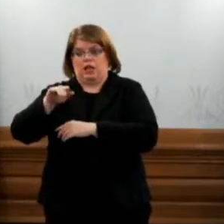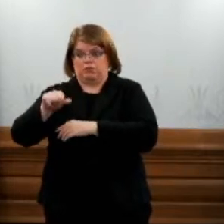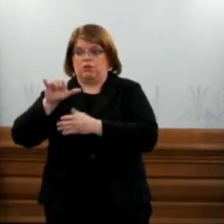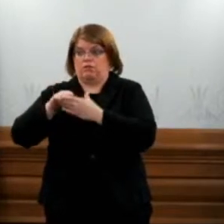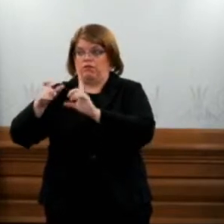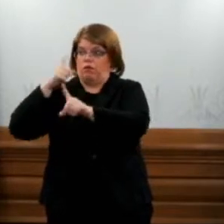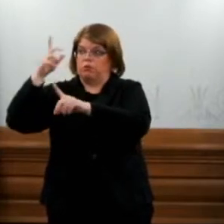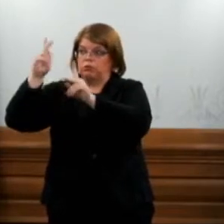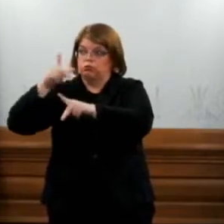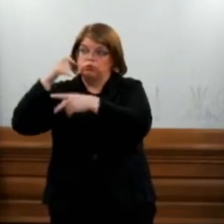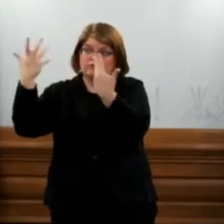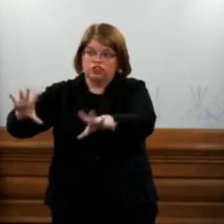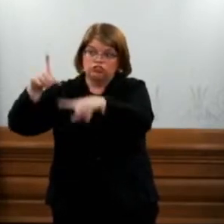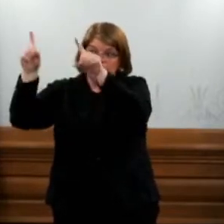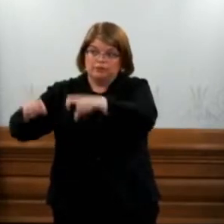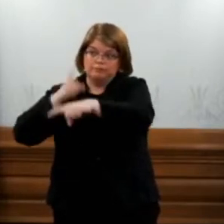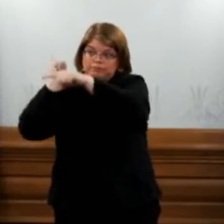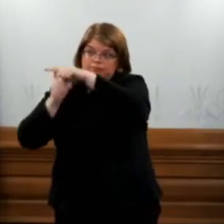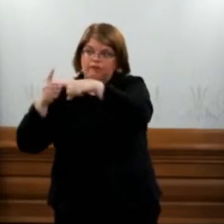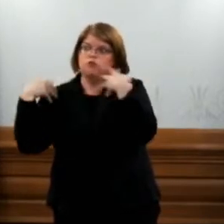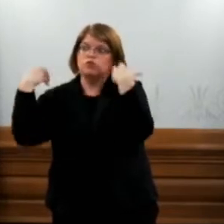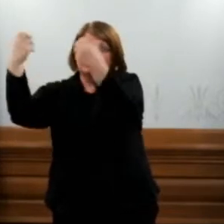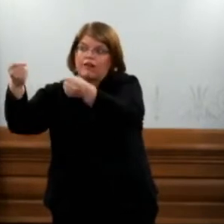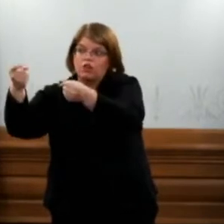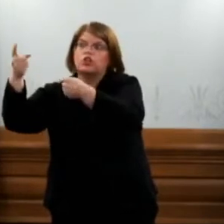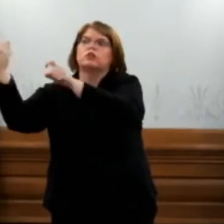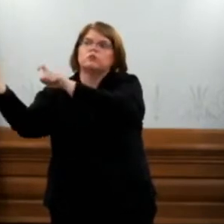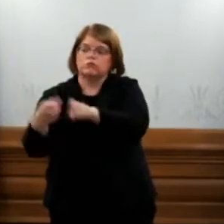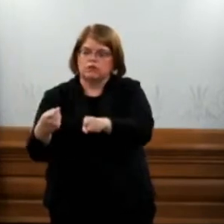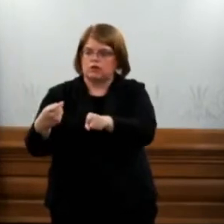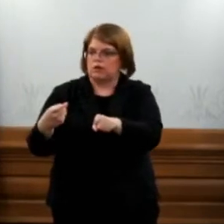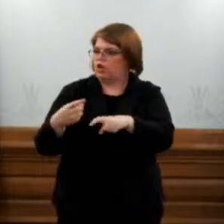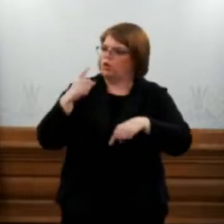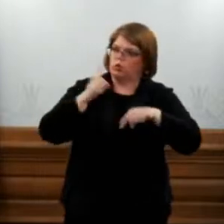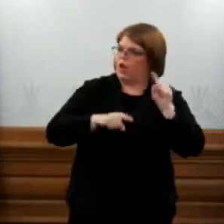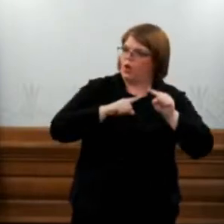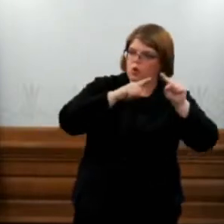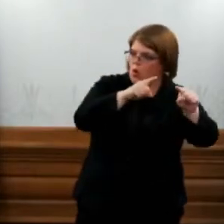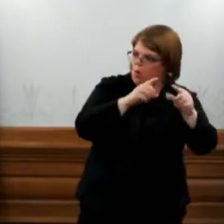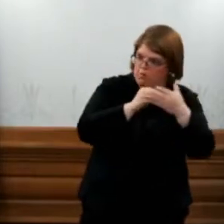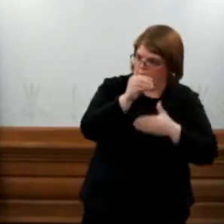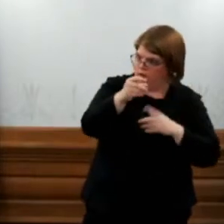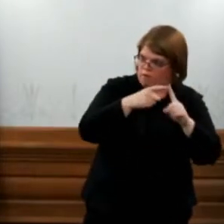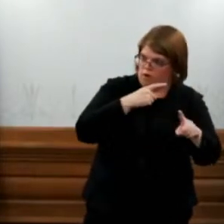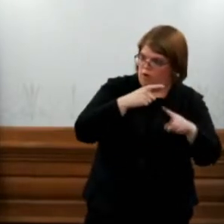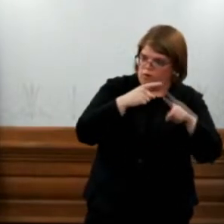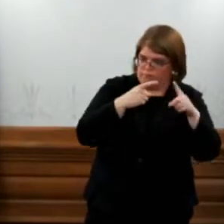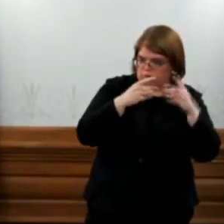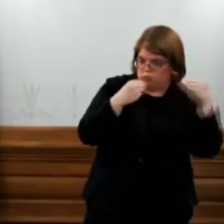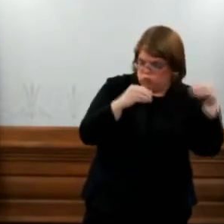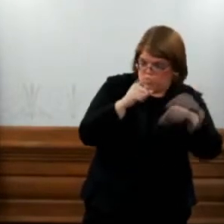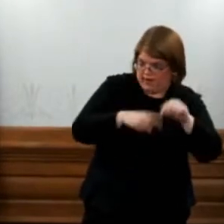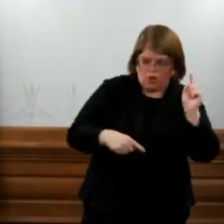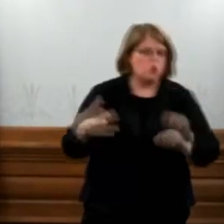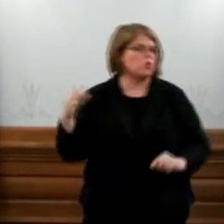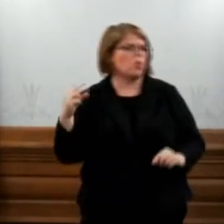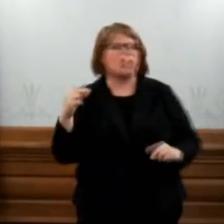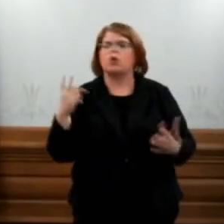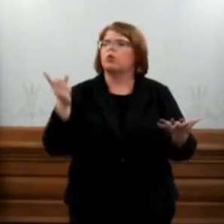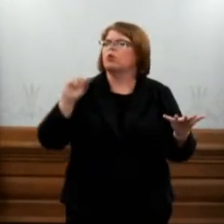SARS-CoV-2. So you can't go down and buy it off the shelf. No. It comes from someplace. Where